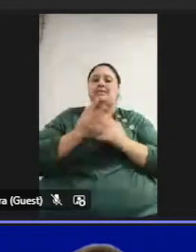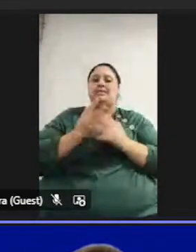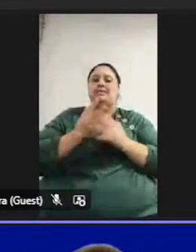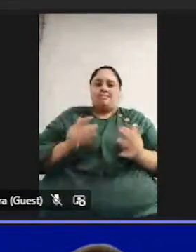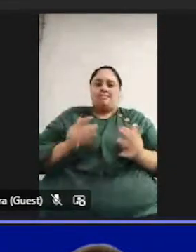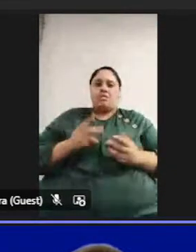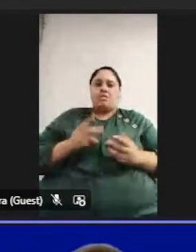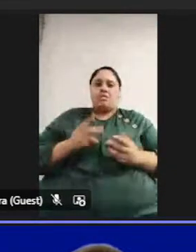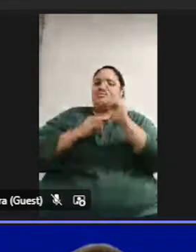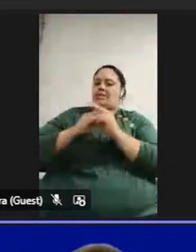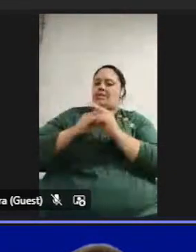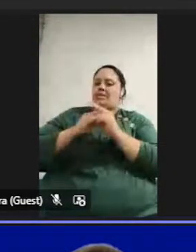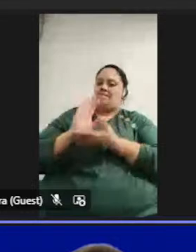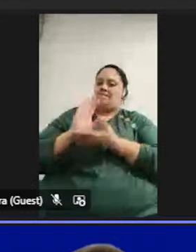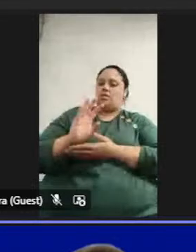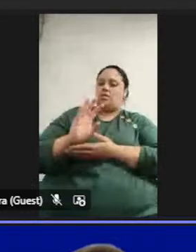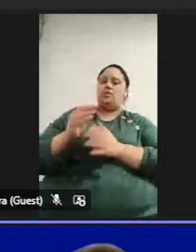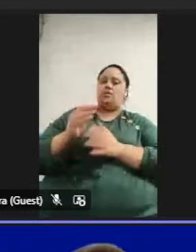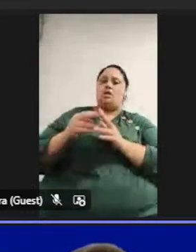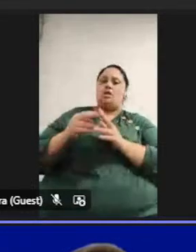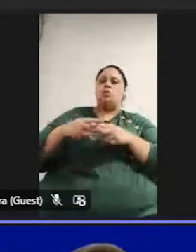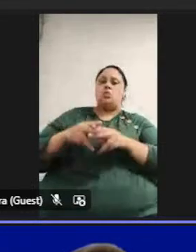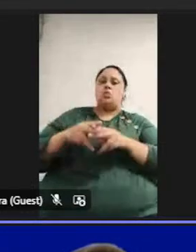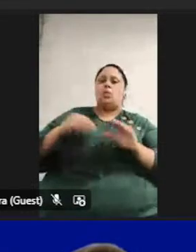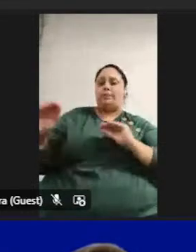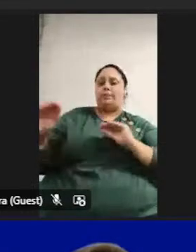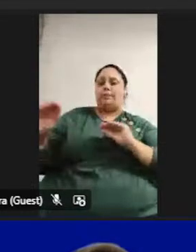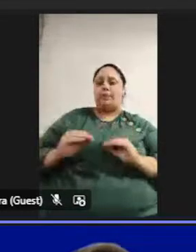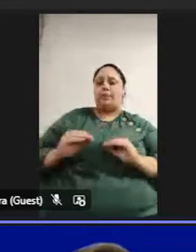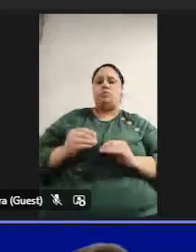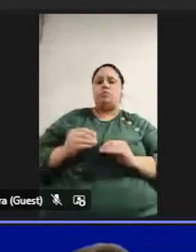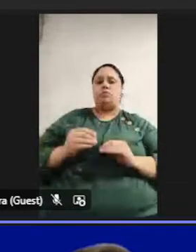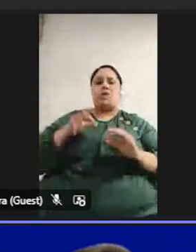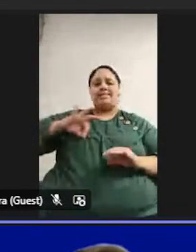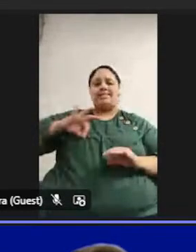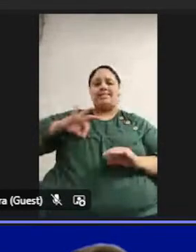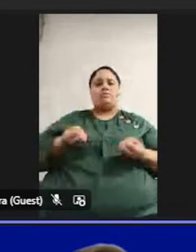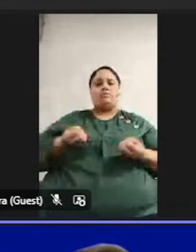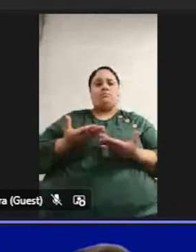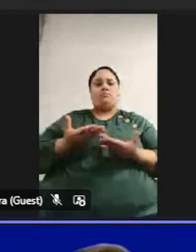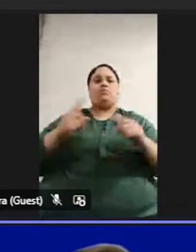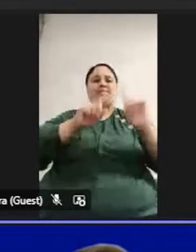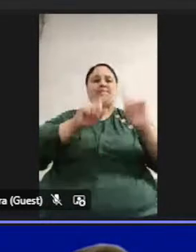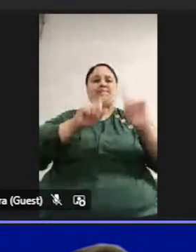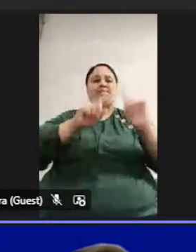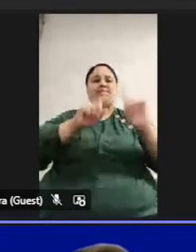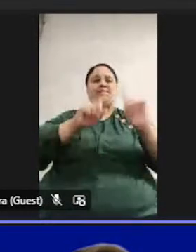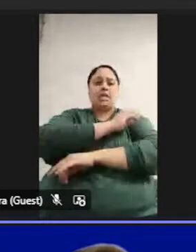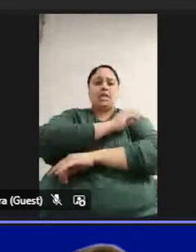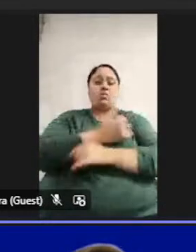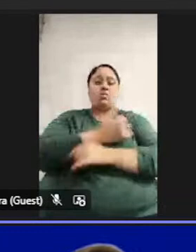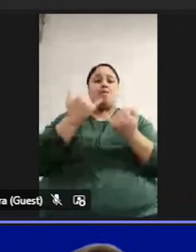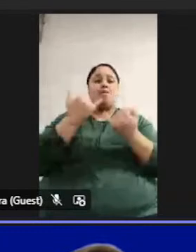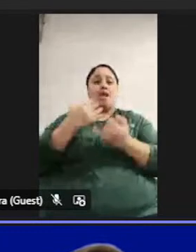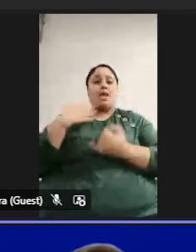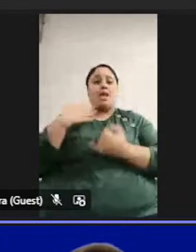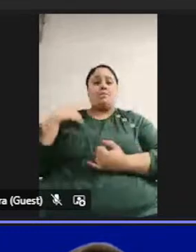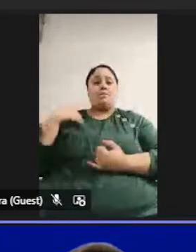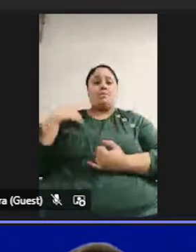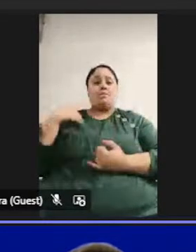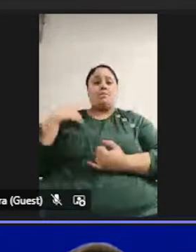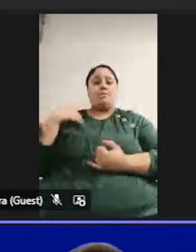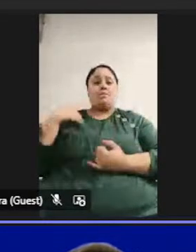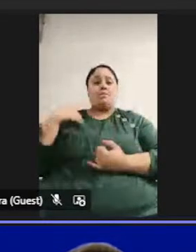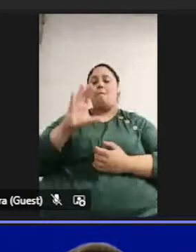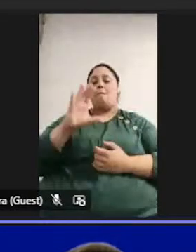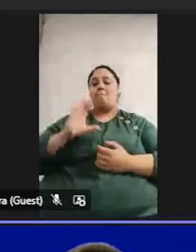put in place to really incentivize different forms of energy? So as the Minister said, we have a budget, assigned a budget of 1.1 billion